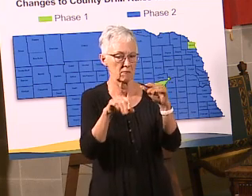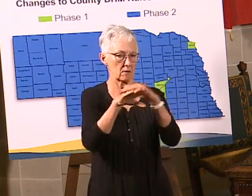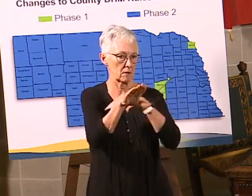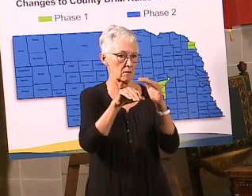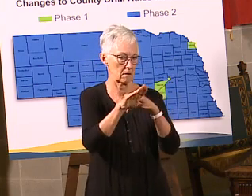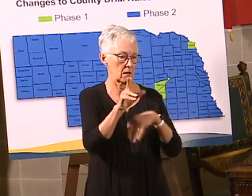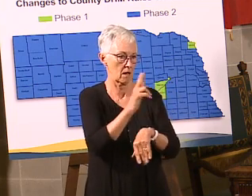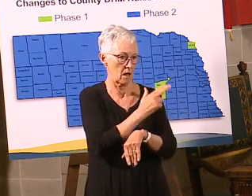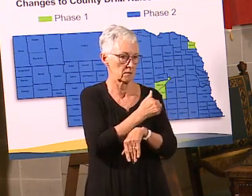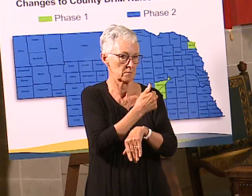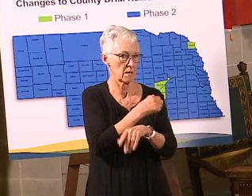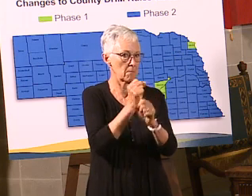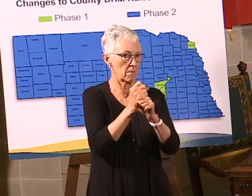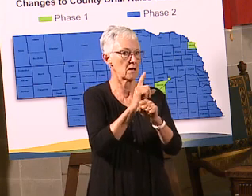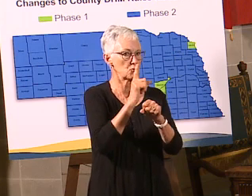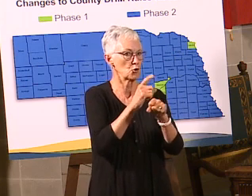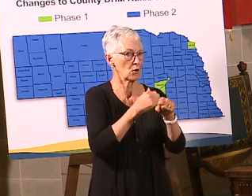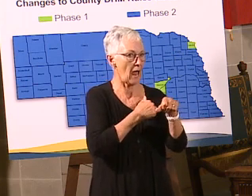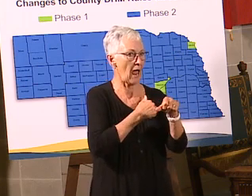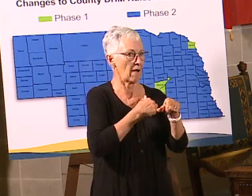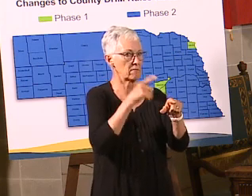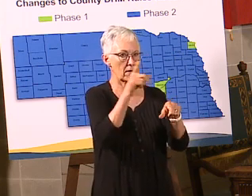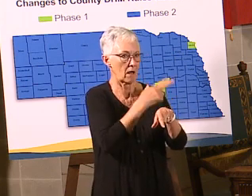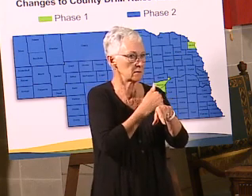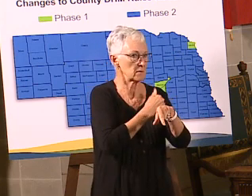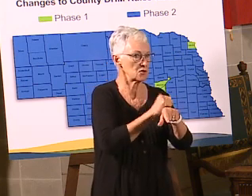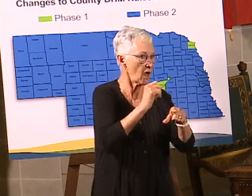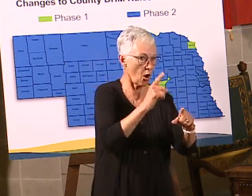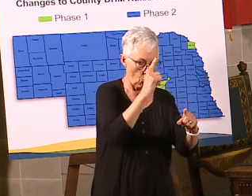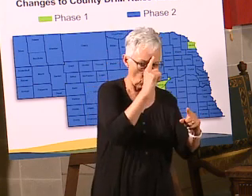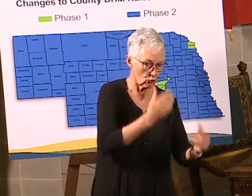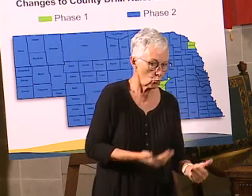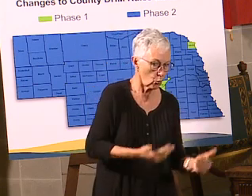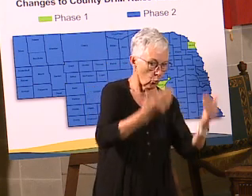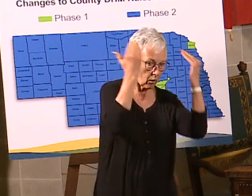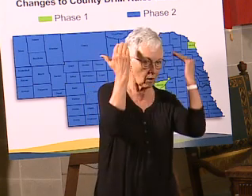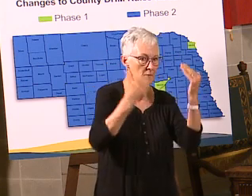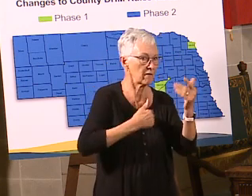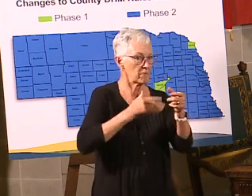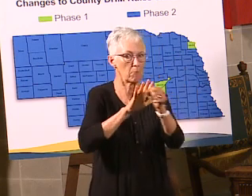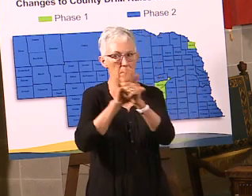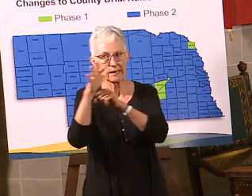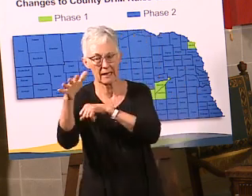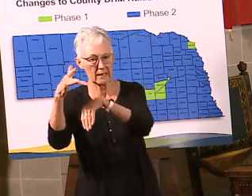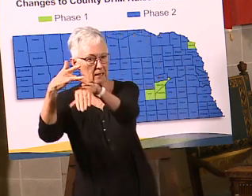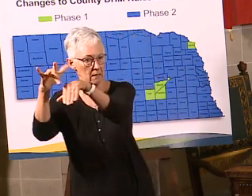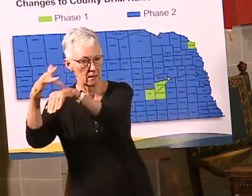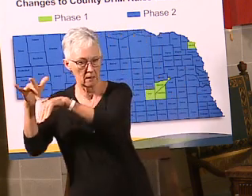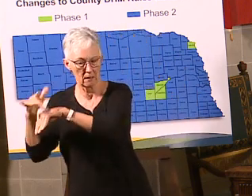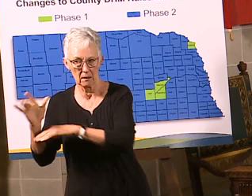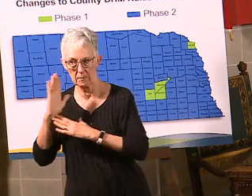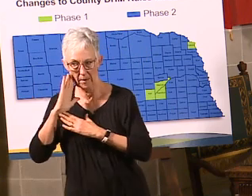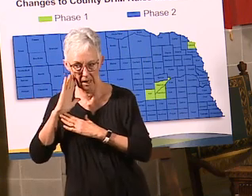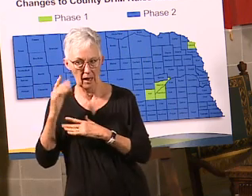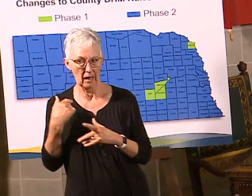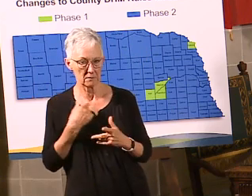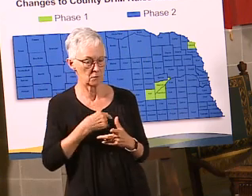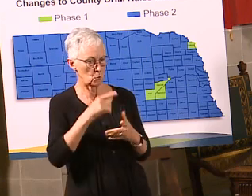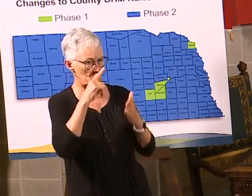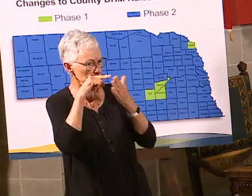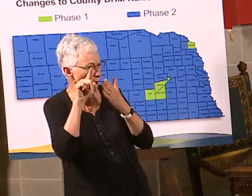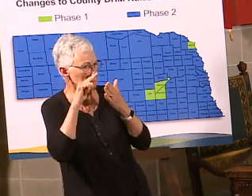having the conversations here with the hospital systems in Omaha, specifically around their capacity and being able to handle